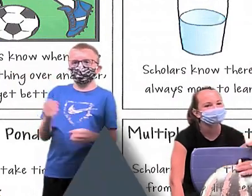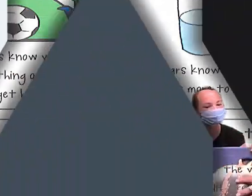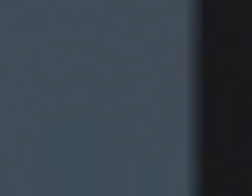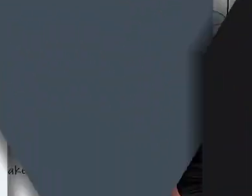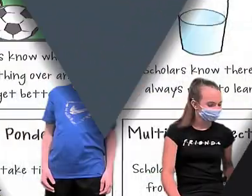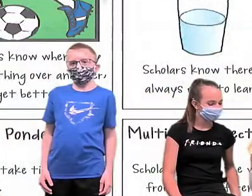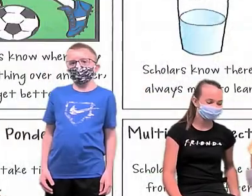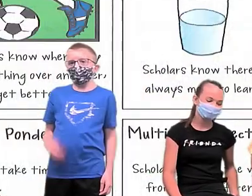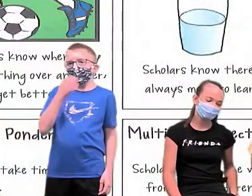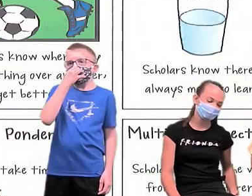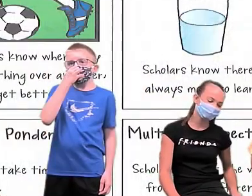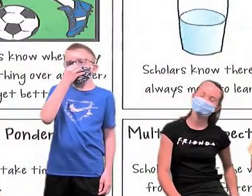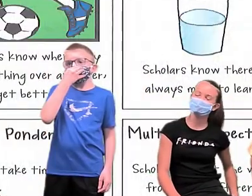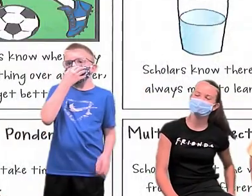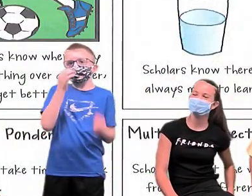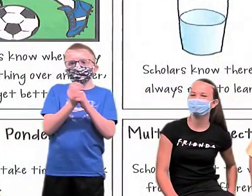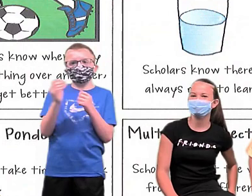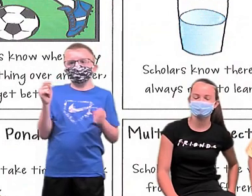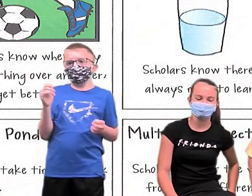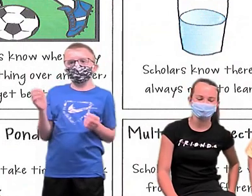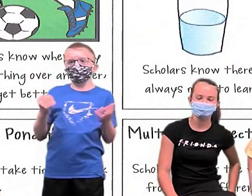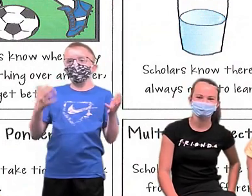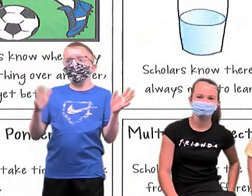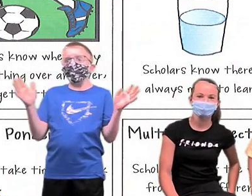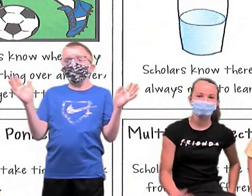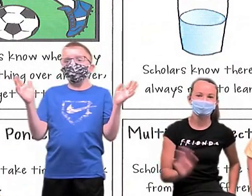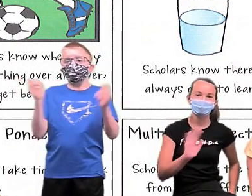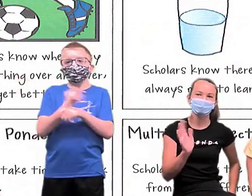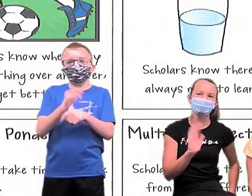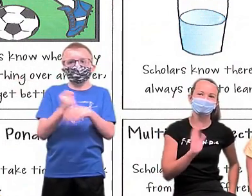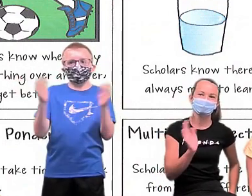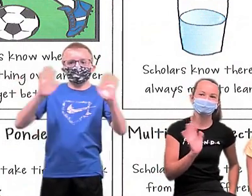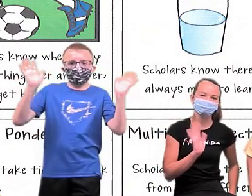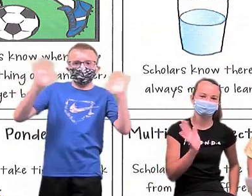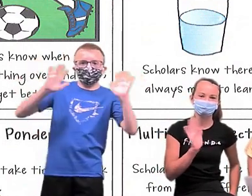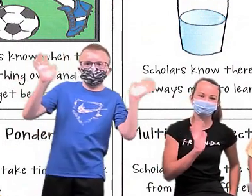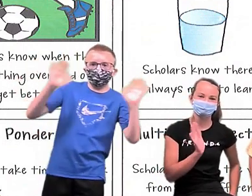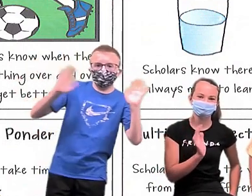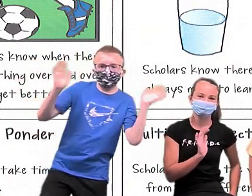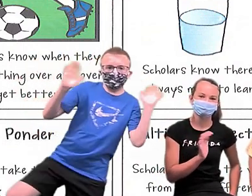That's it from your Raymond Temple Student Council team. Bye. Bye.